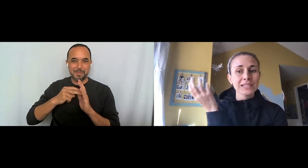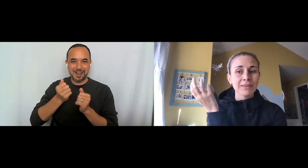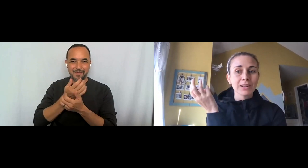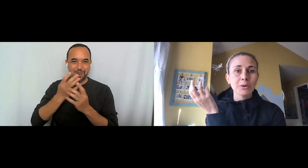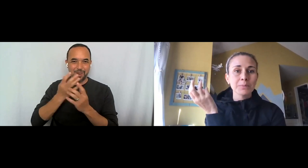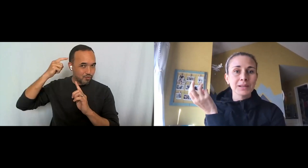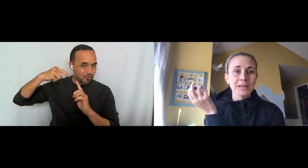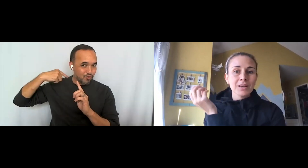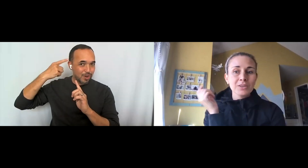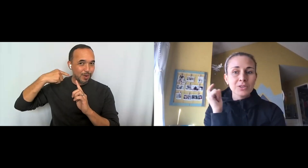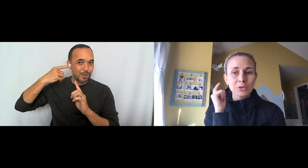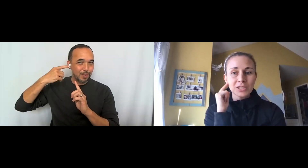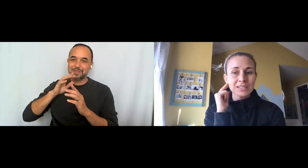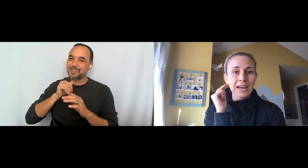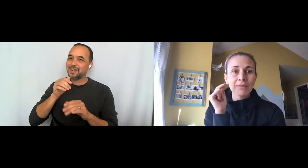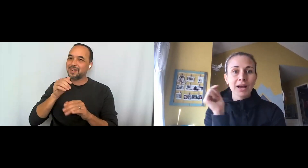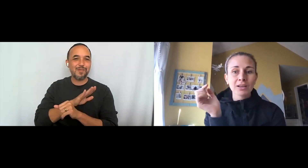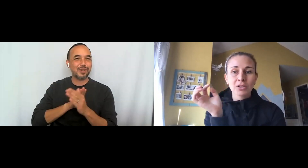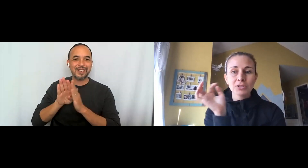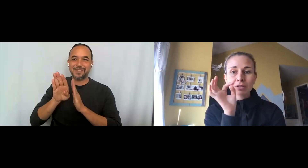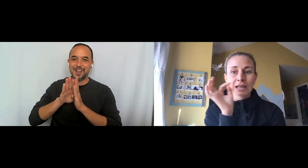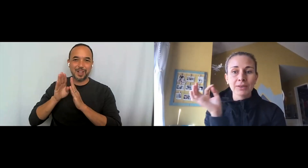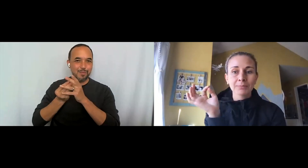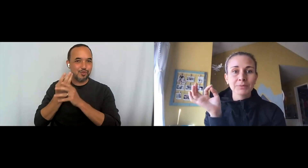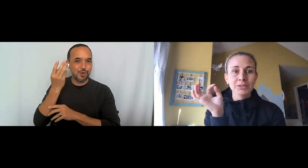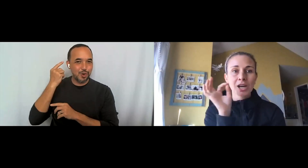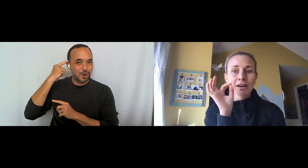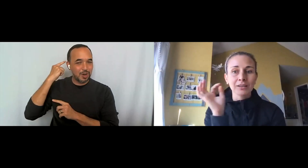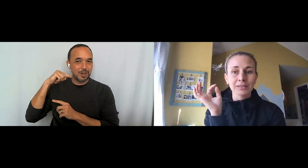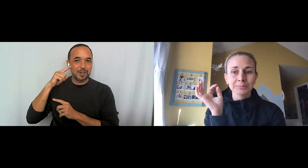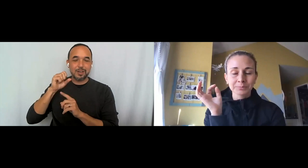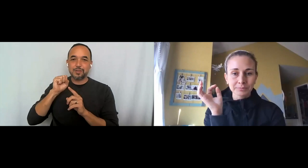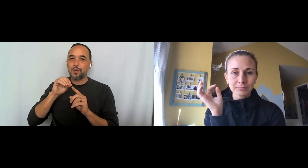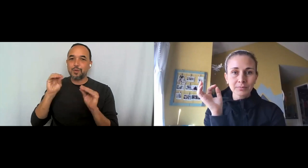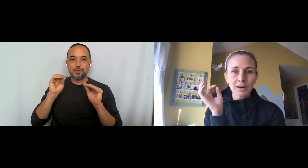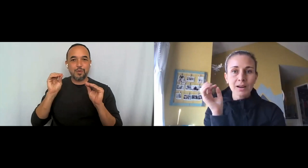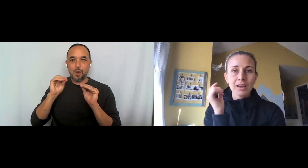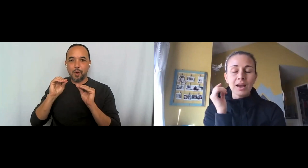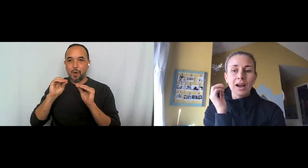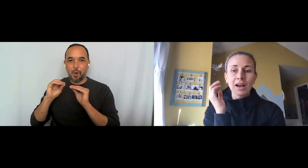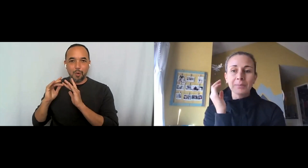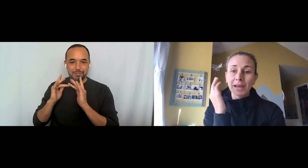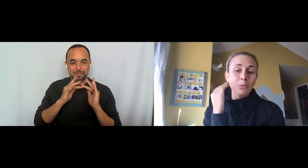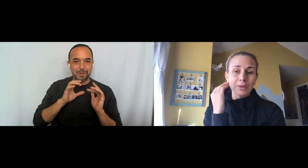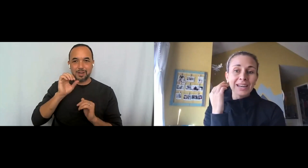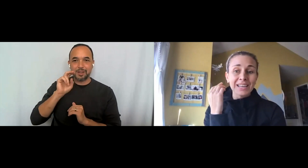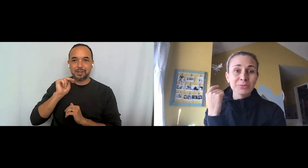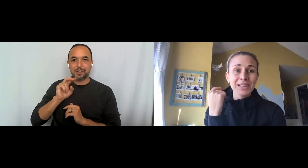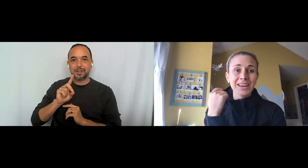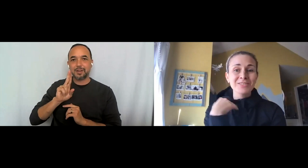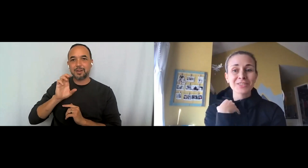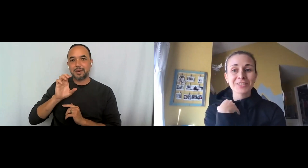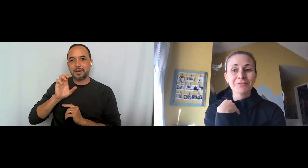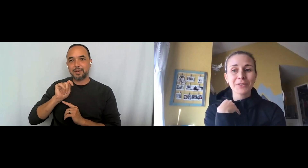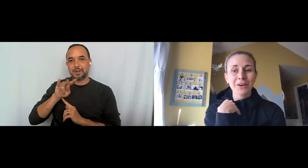fully developed. So she doesn't have a conductive channel. And it's